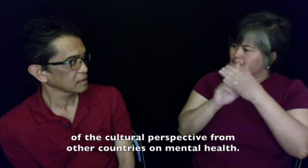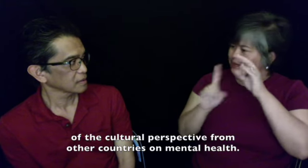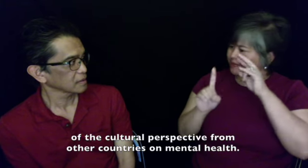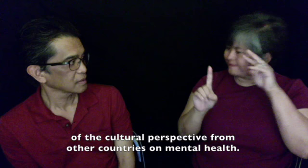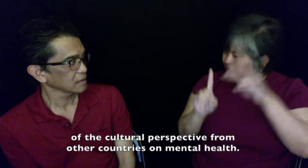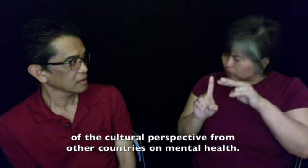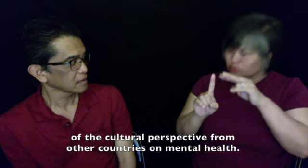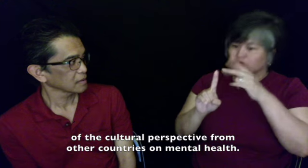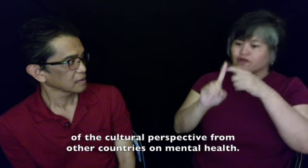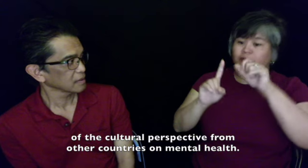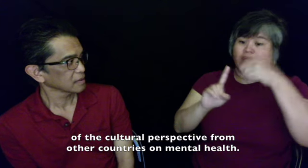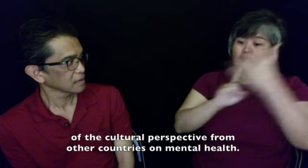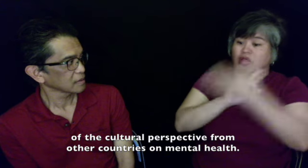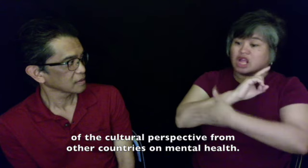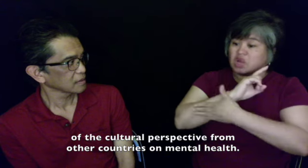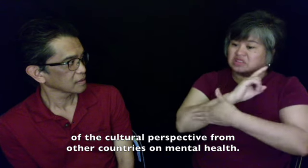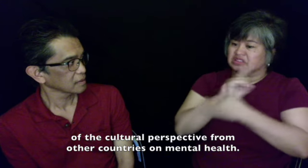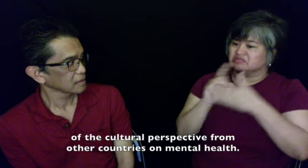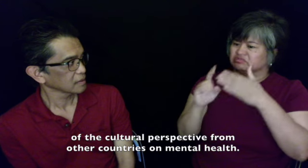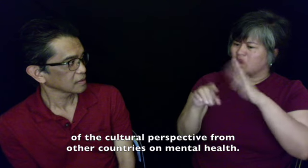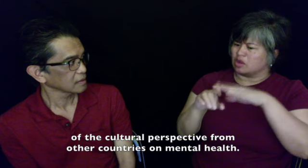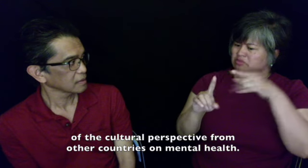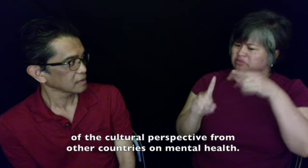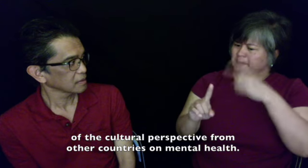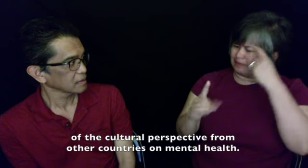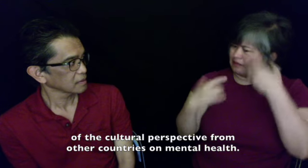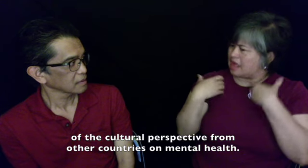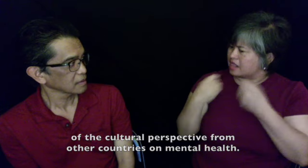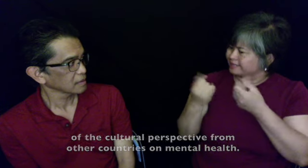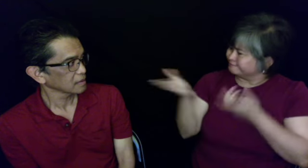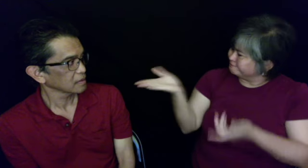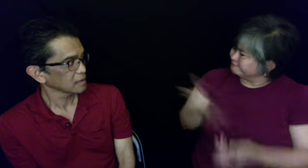of the cultural perspective from other countries on mental health?